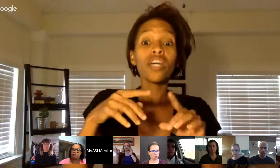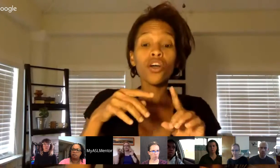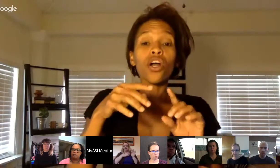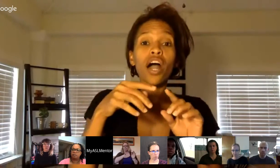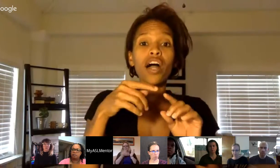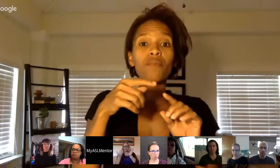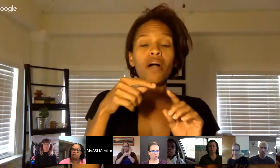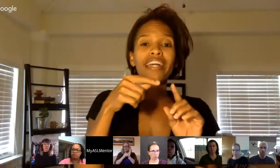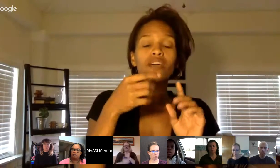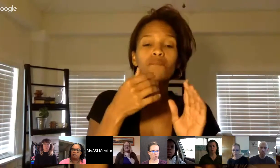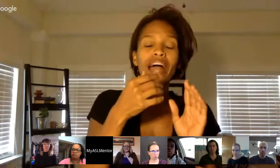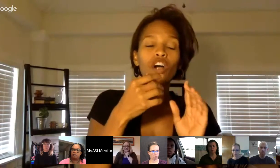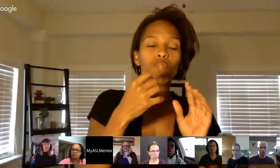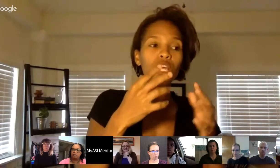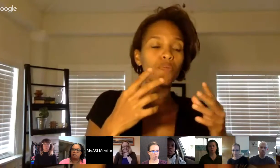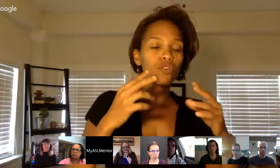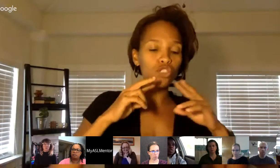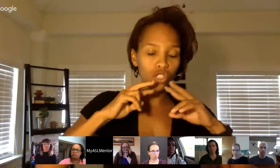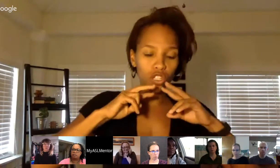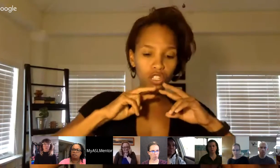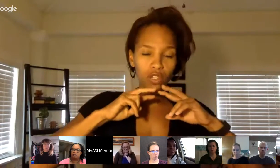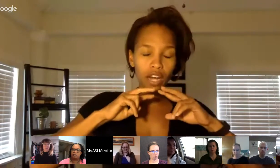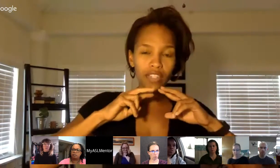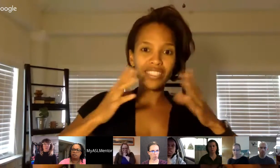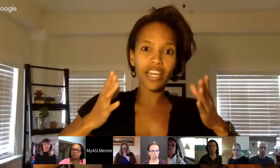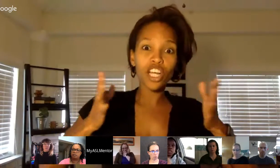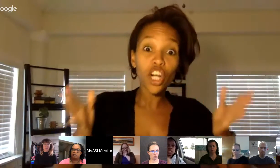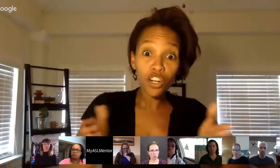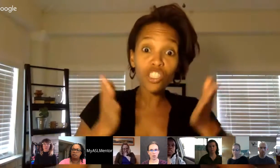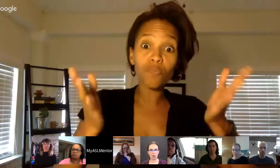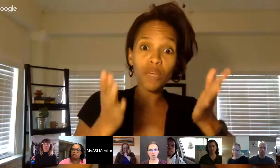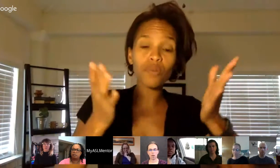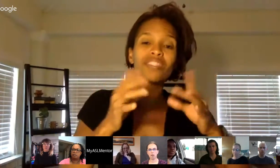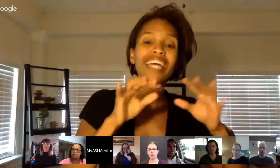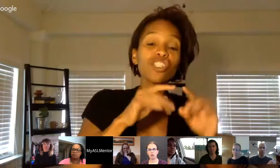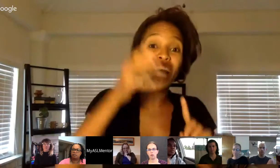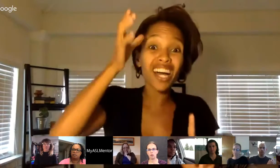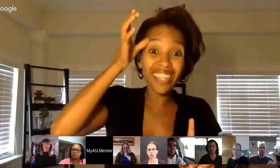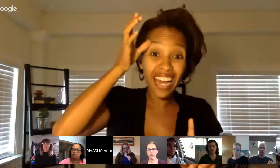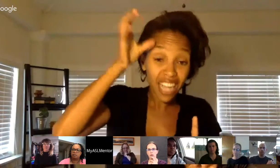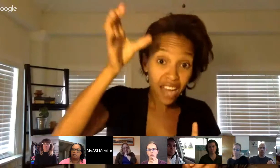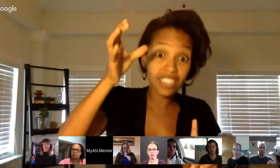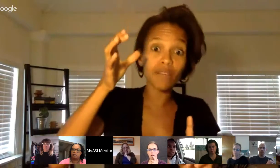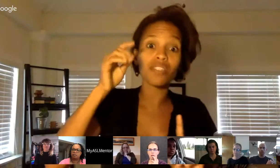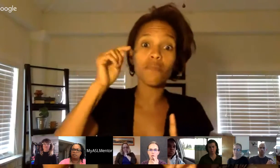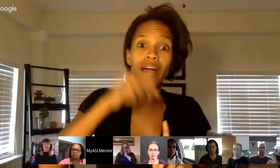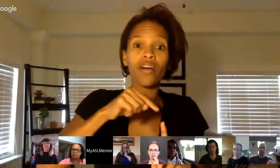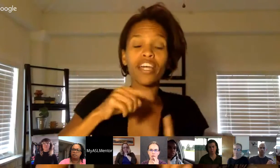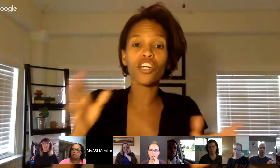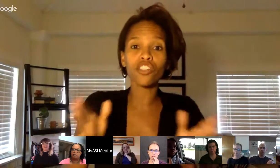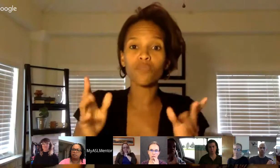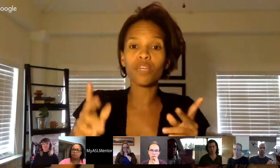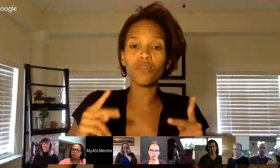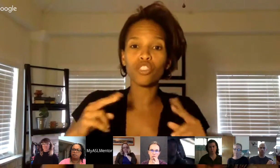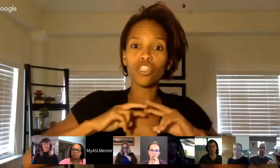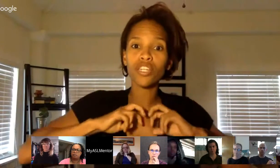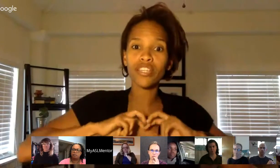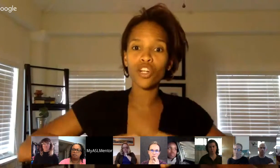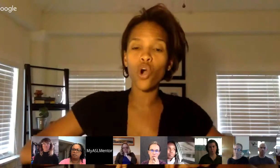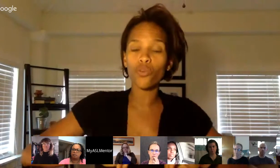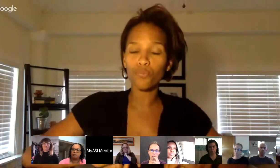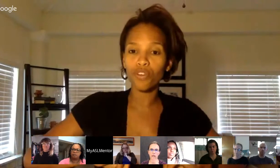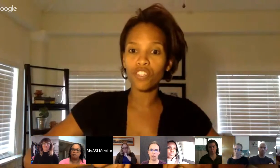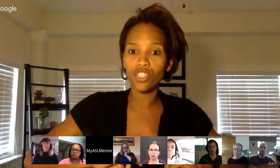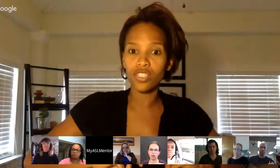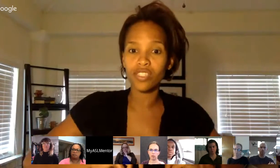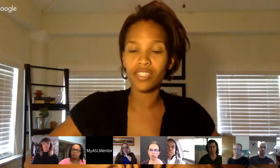Oh, it's about people, encouraging people, sectionality, that concept is about encouraging people to look at